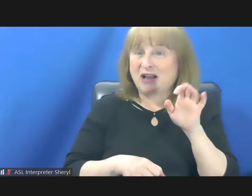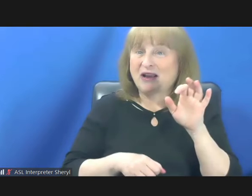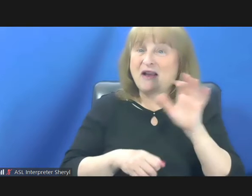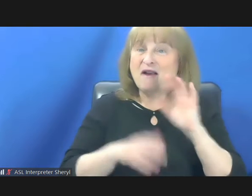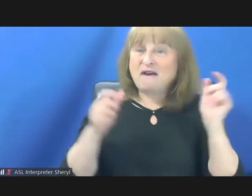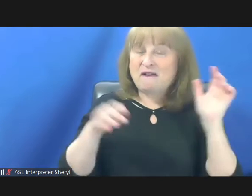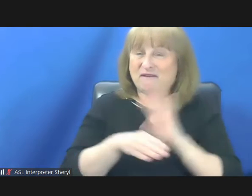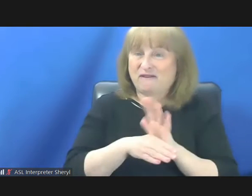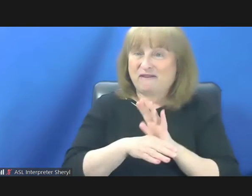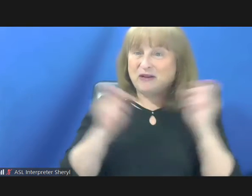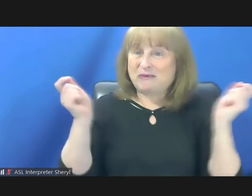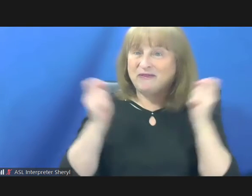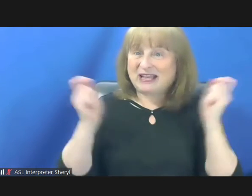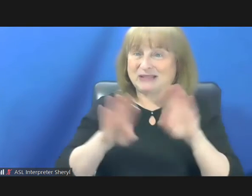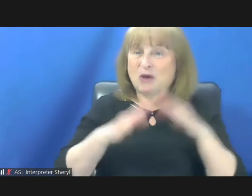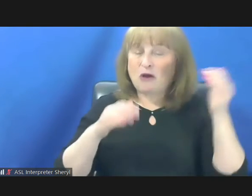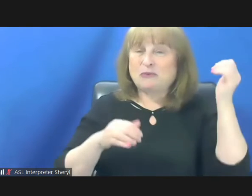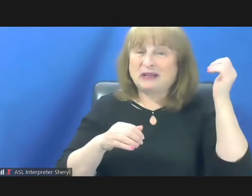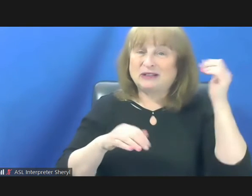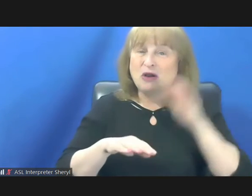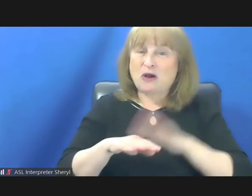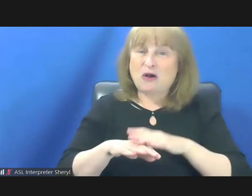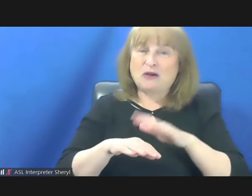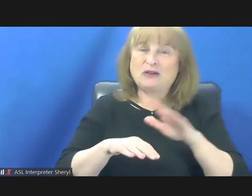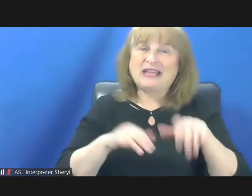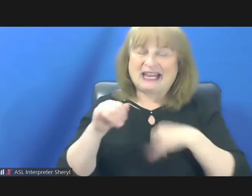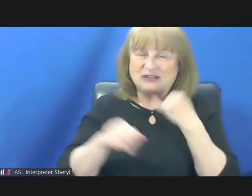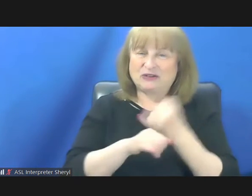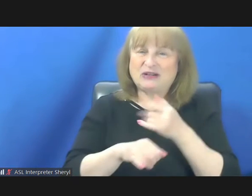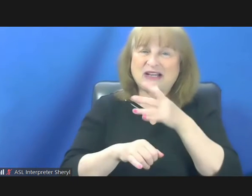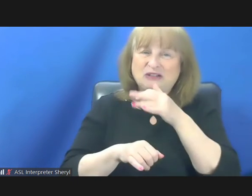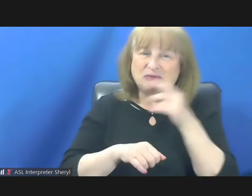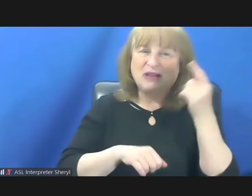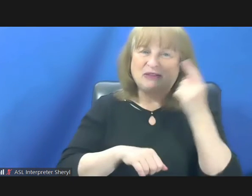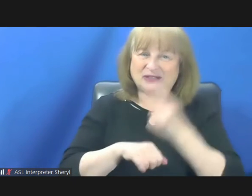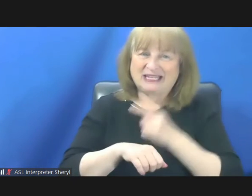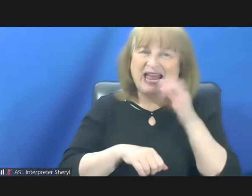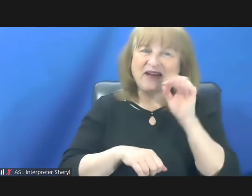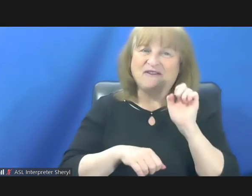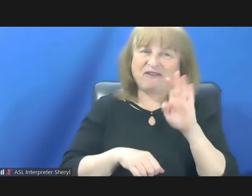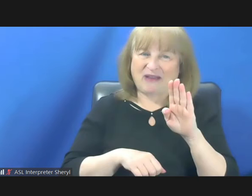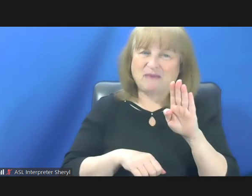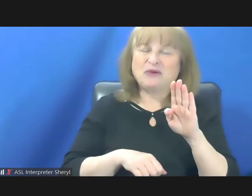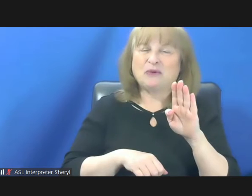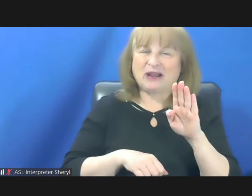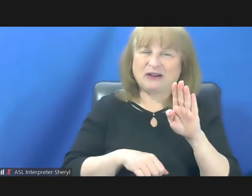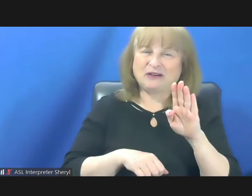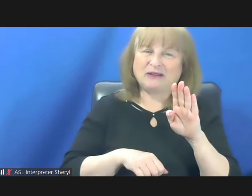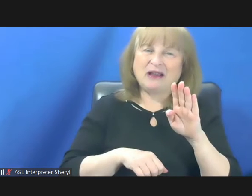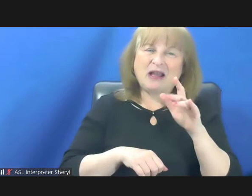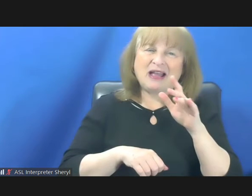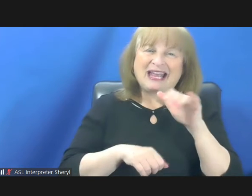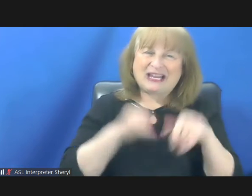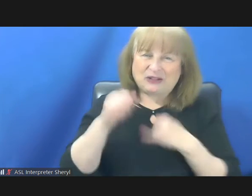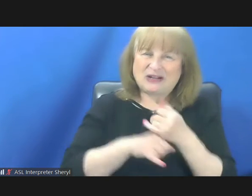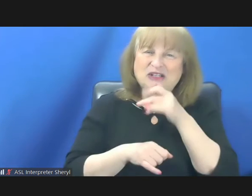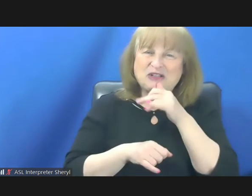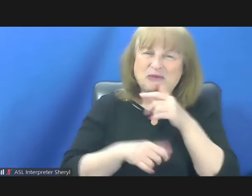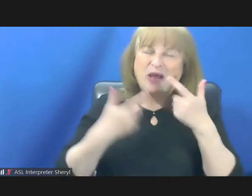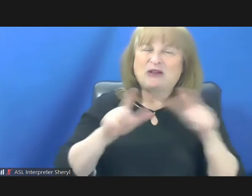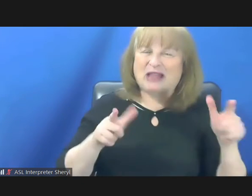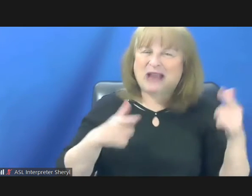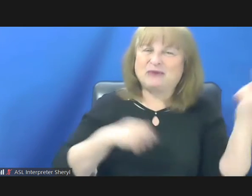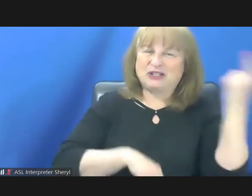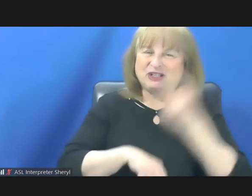on the United Nations International Mother's Language Day, which is February 21st. The festival is an effort of recovering